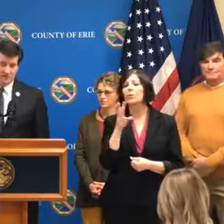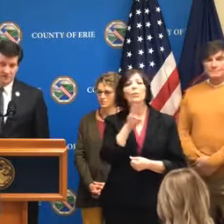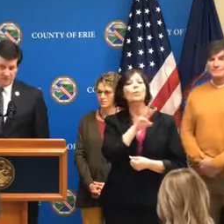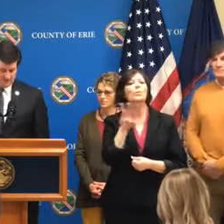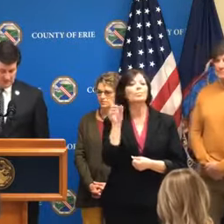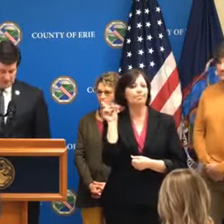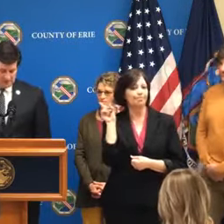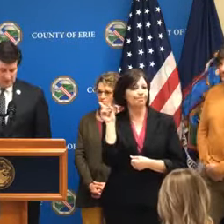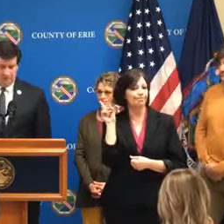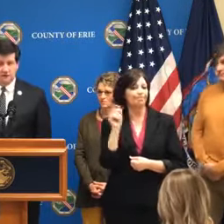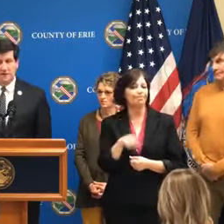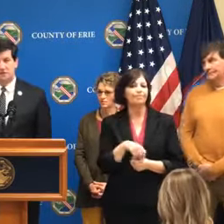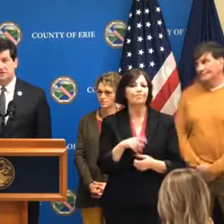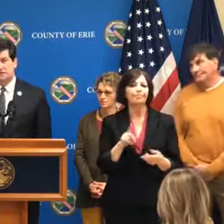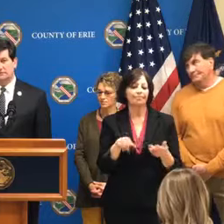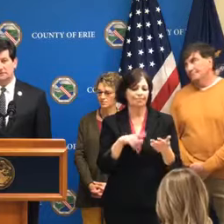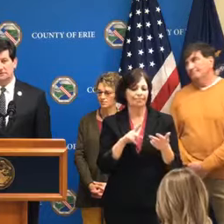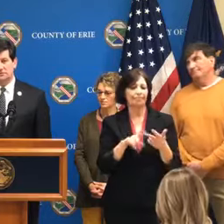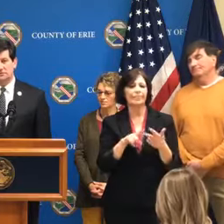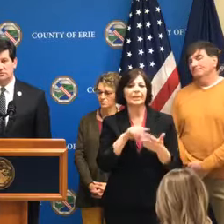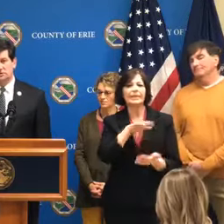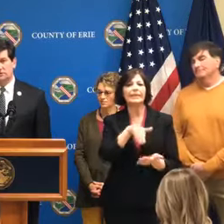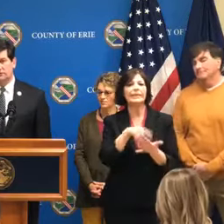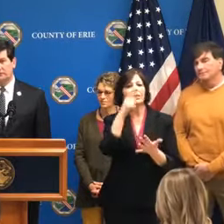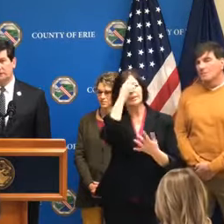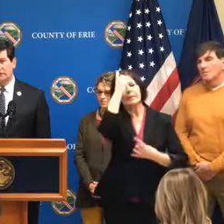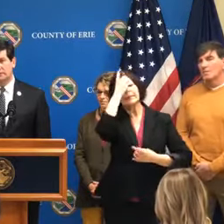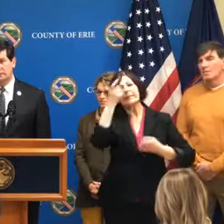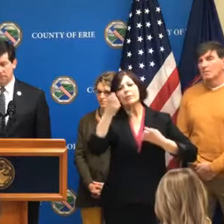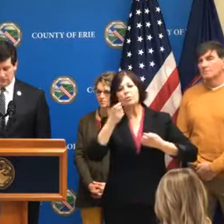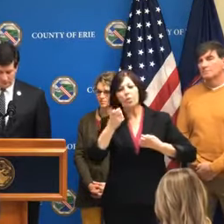address is there. The Center for Disease Control, the